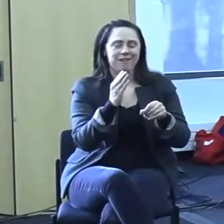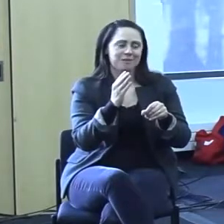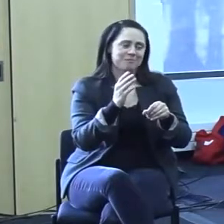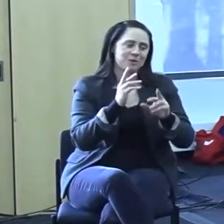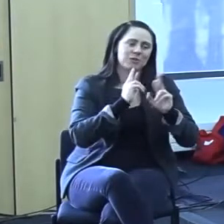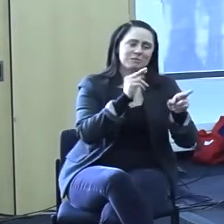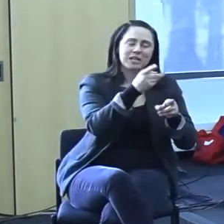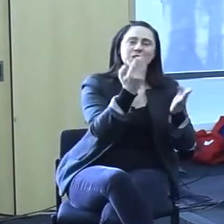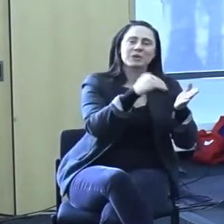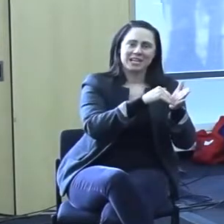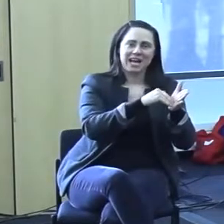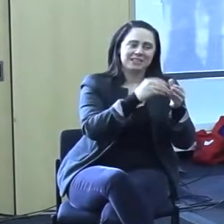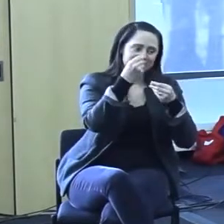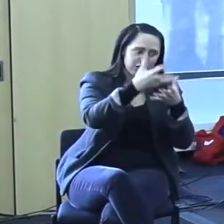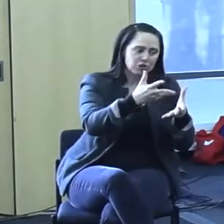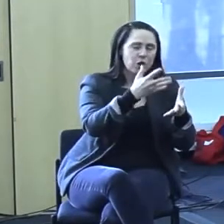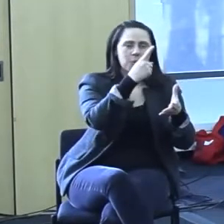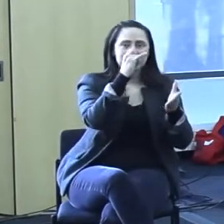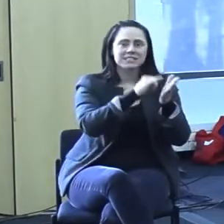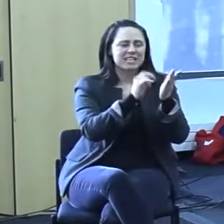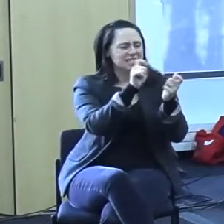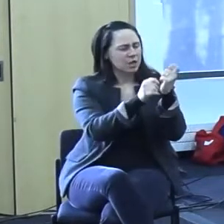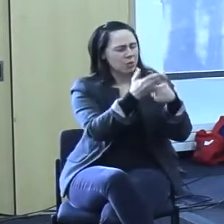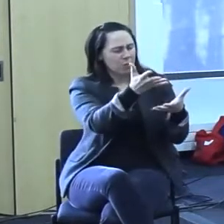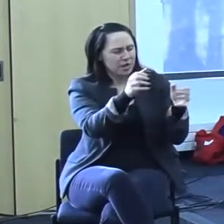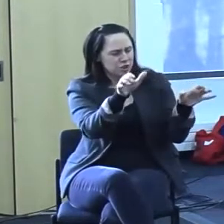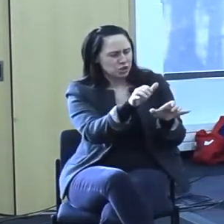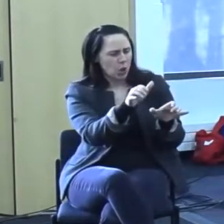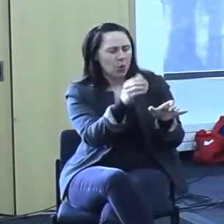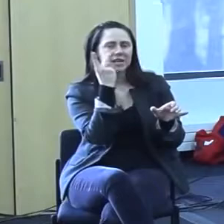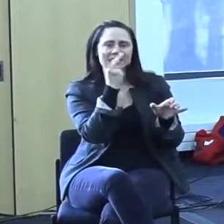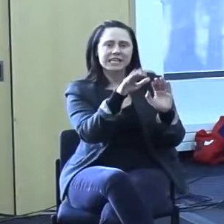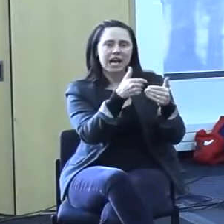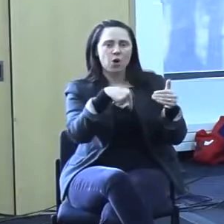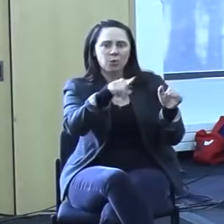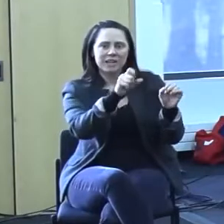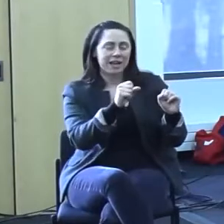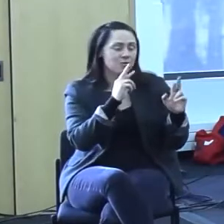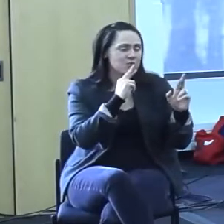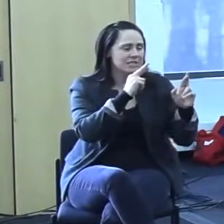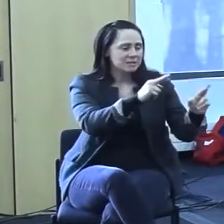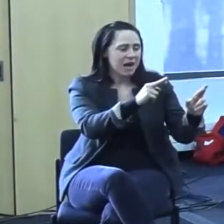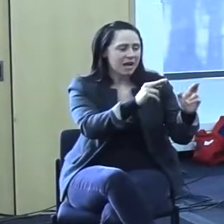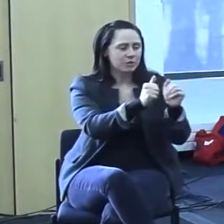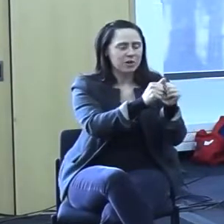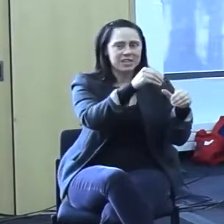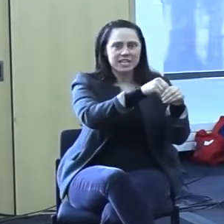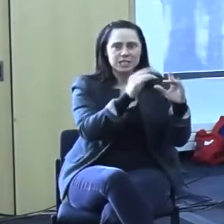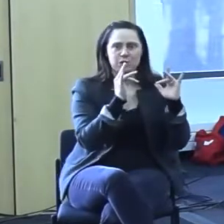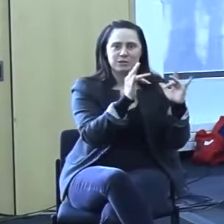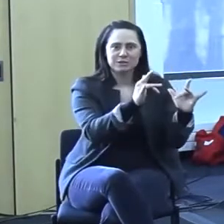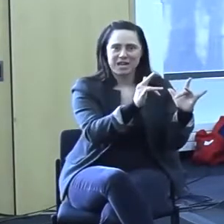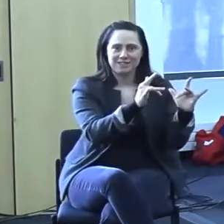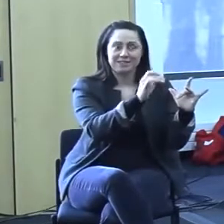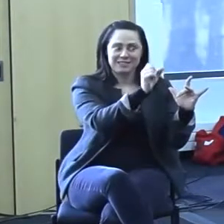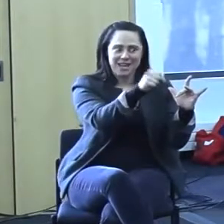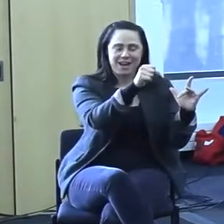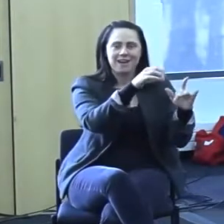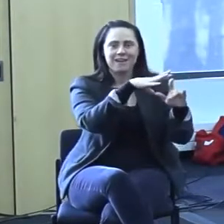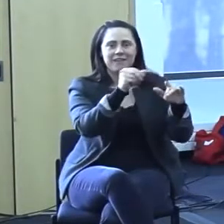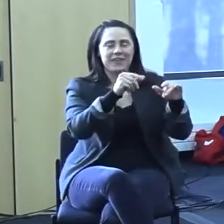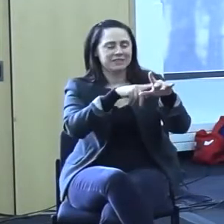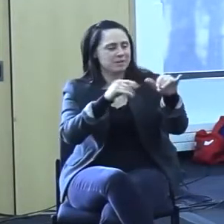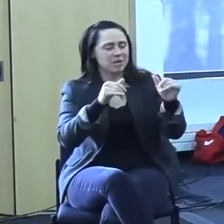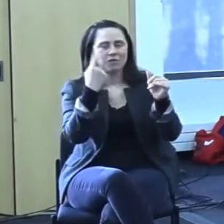that's exactly what we're looking to do. We're looking to see how we can respond with interior spaces and for